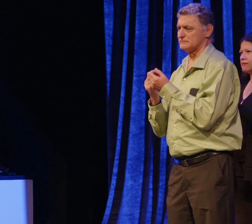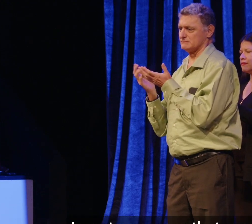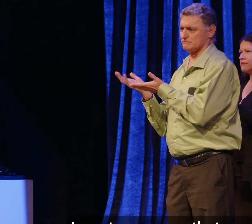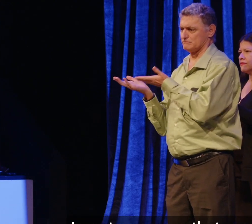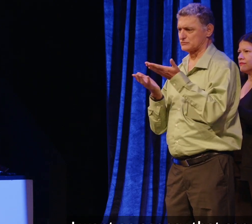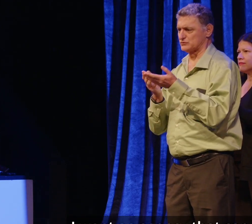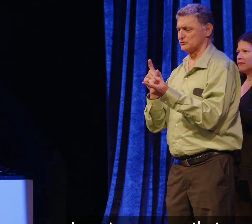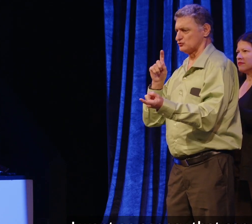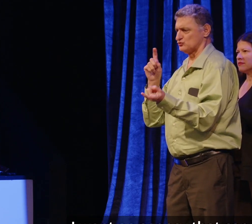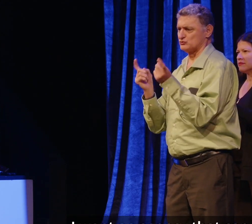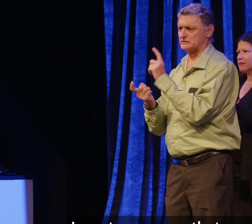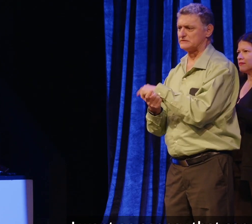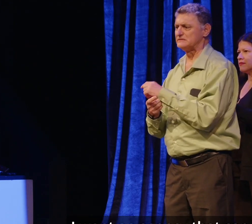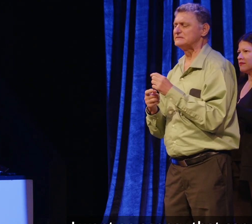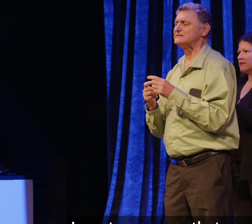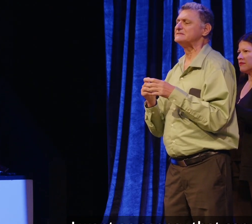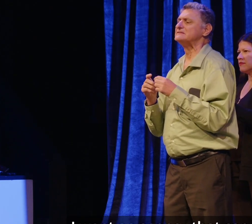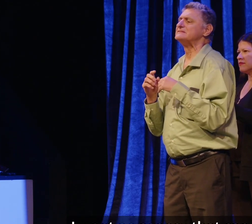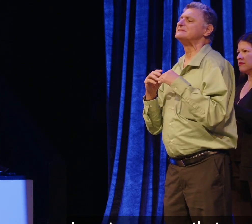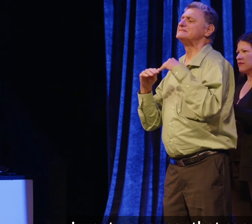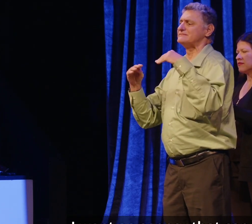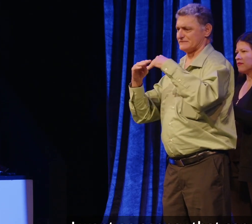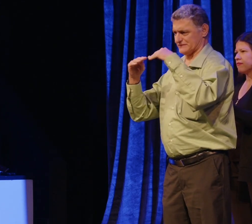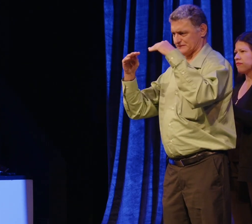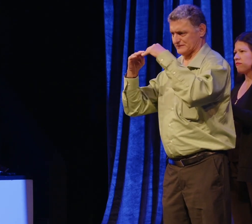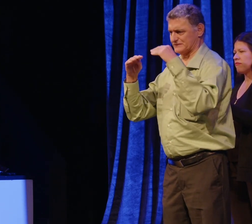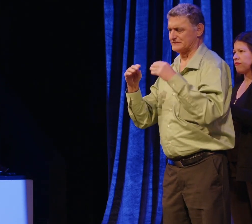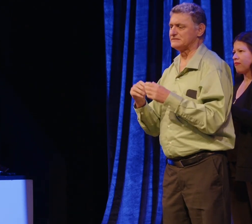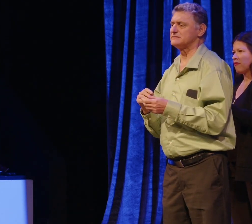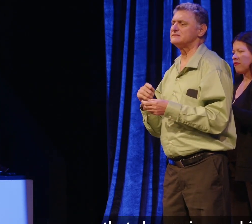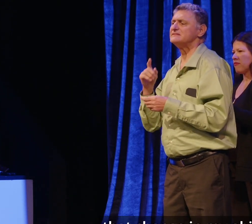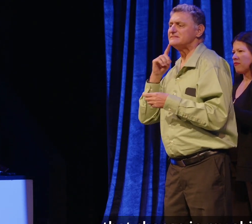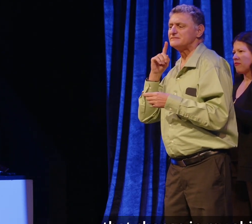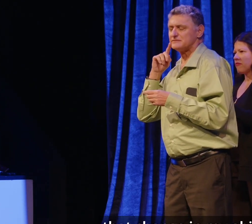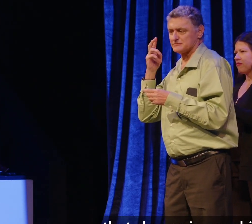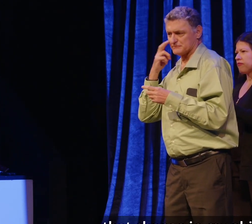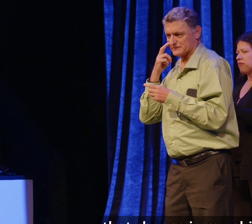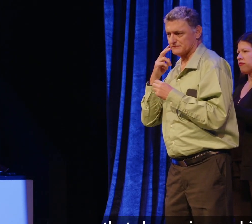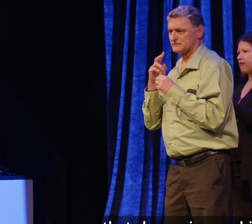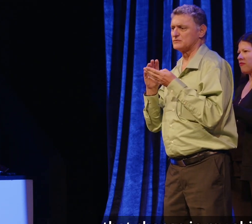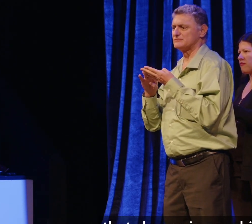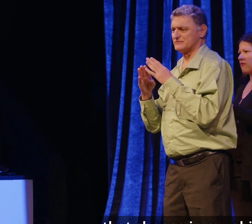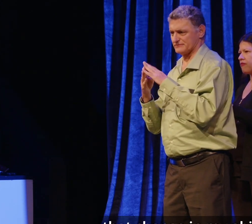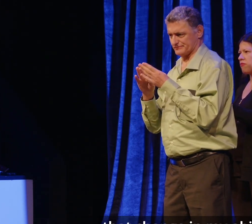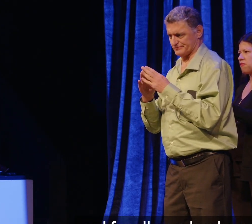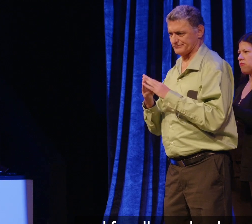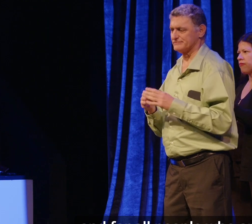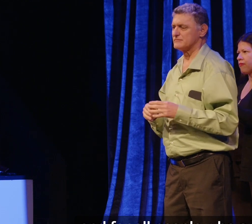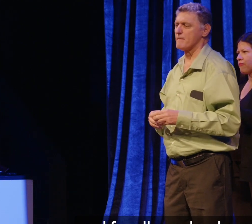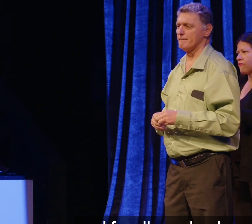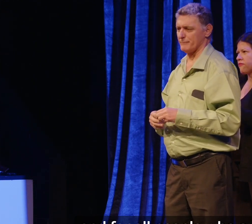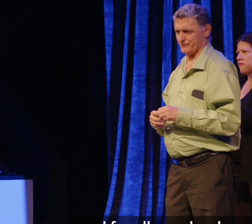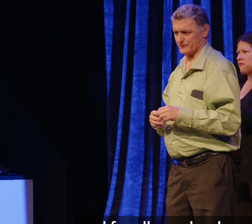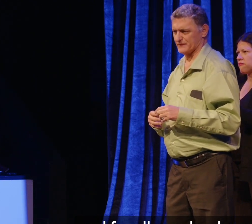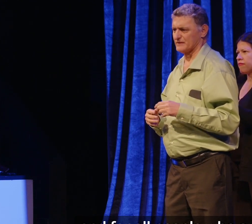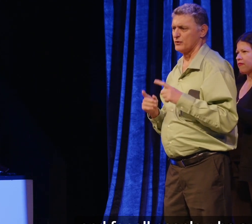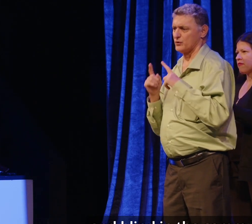I want an agency that can provide that change in my ability and for all people who are deaf and blind